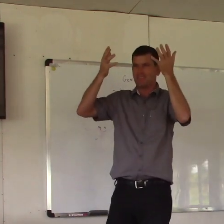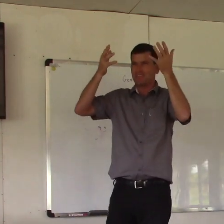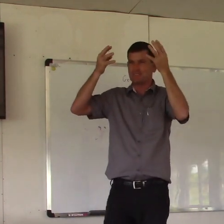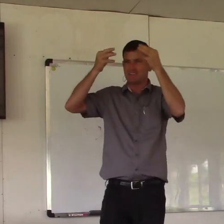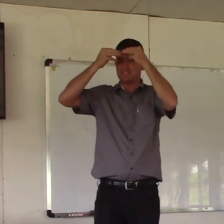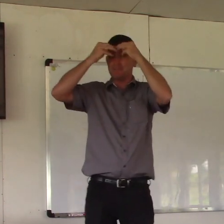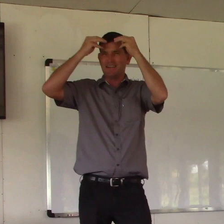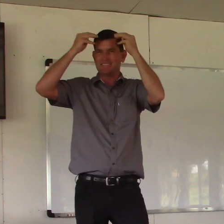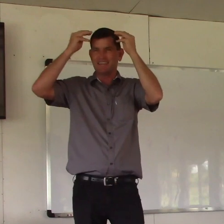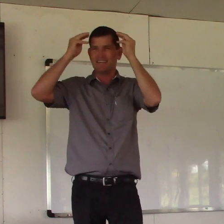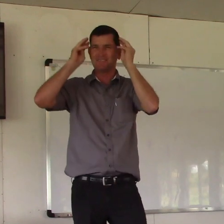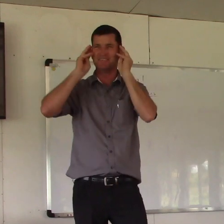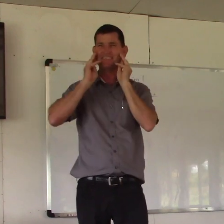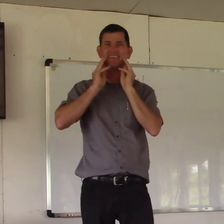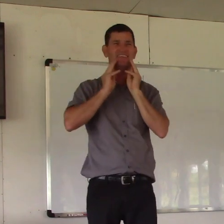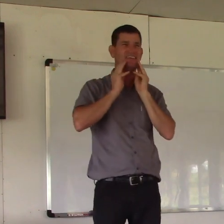This one, to marry a side in.